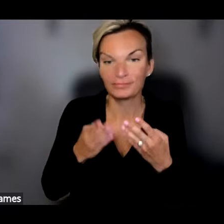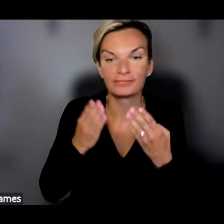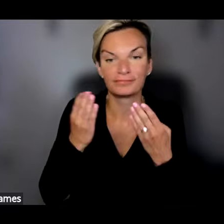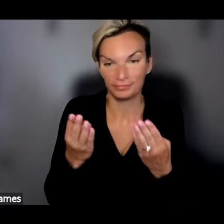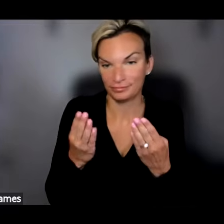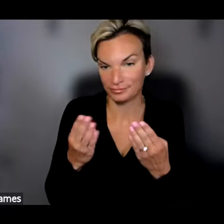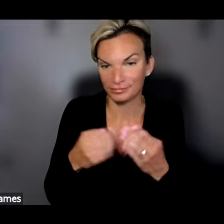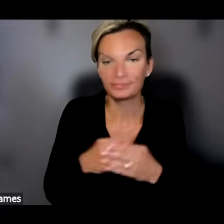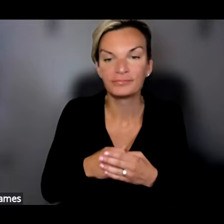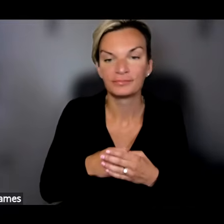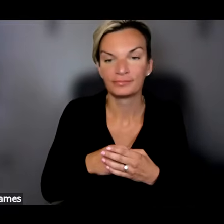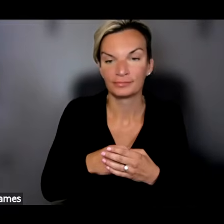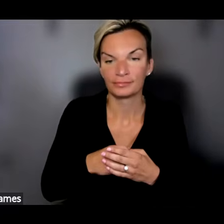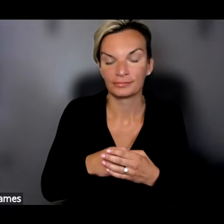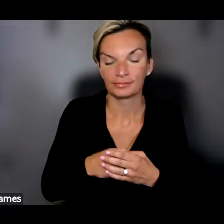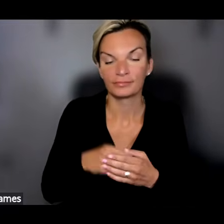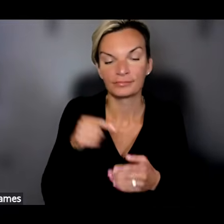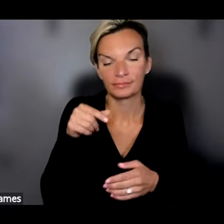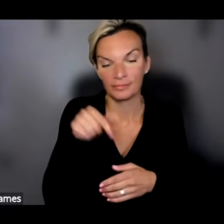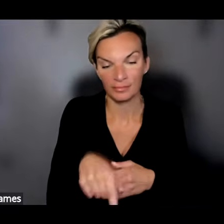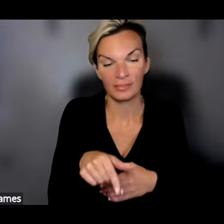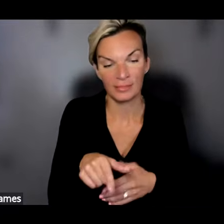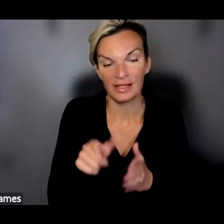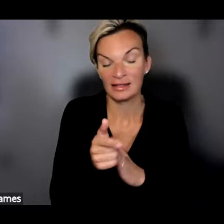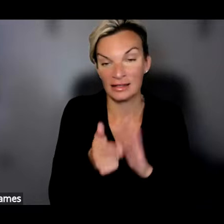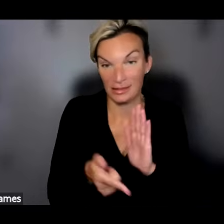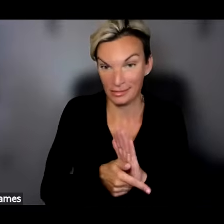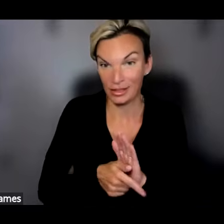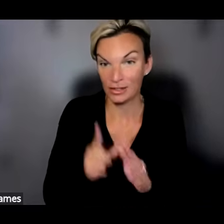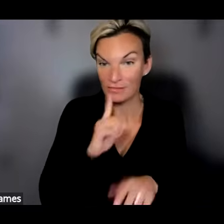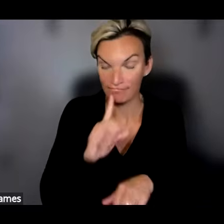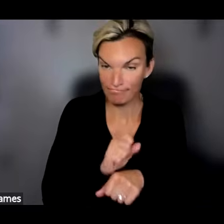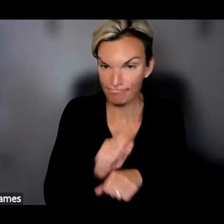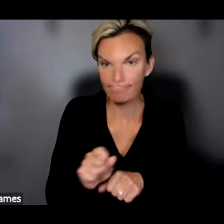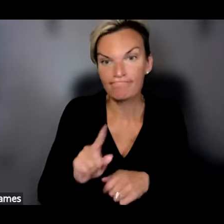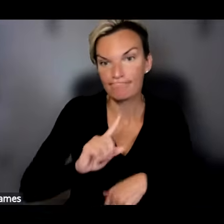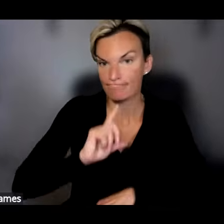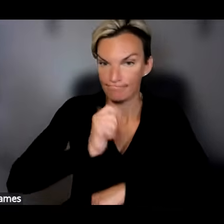with this proposed statutory initiative would. I